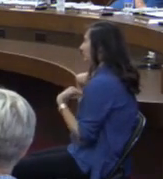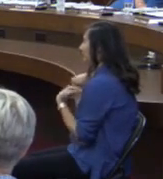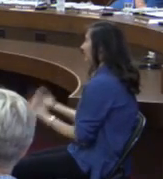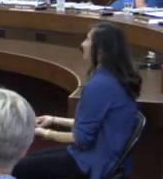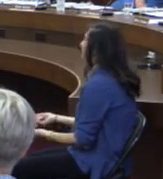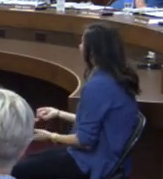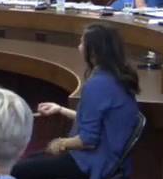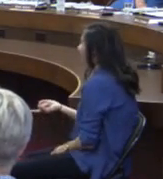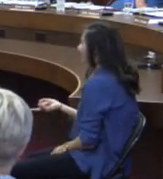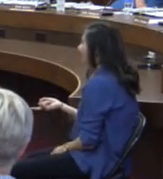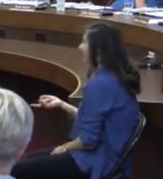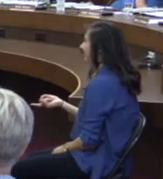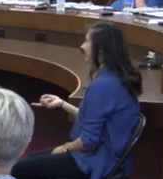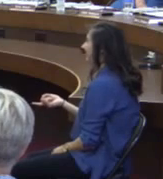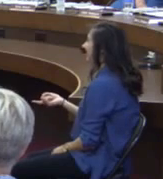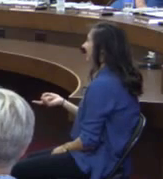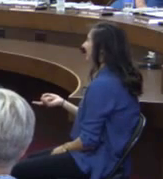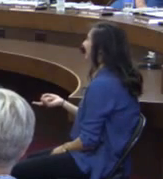we've ever seen.